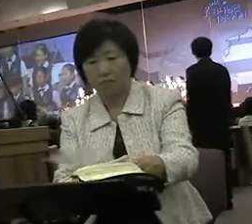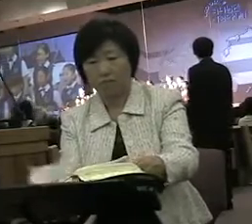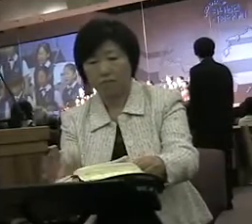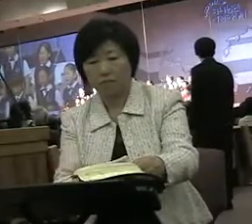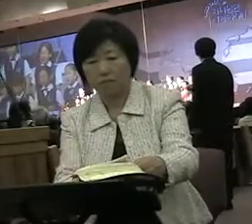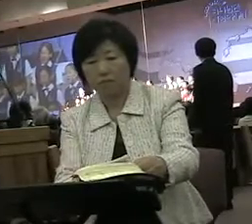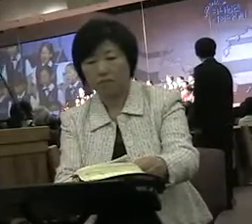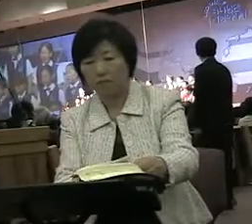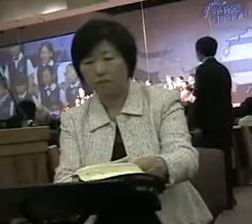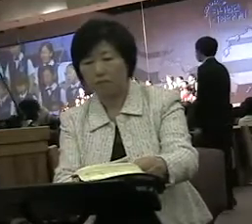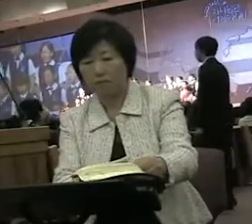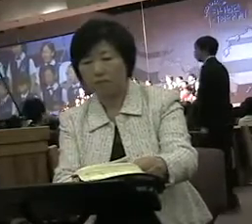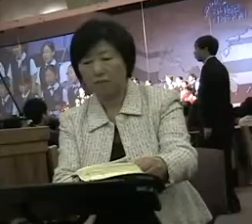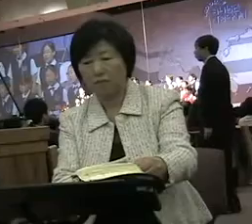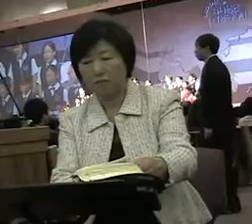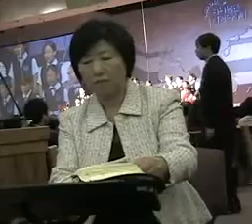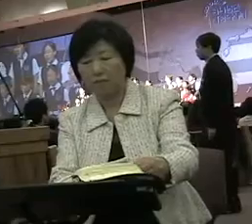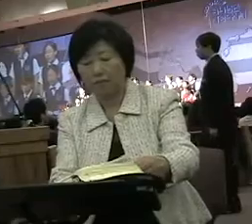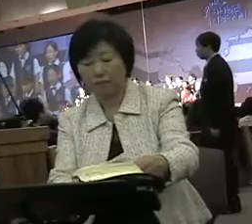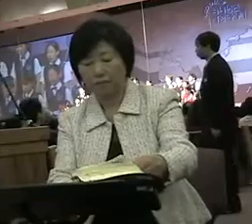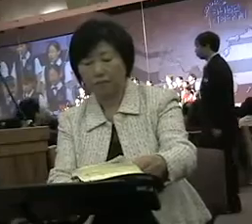a dream, he is